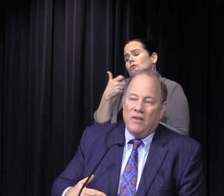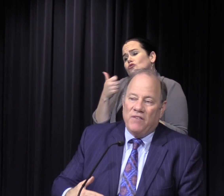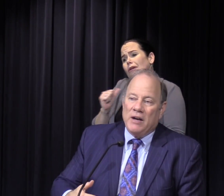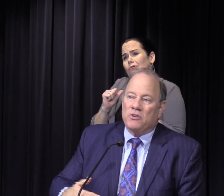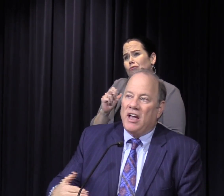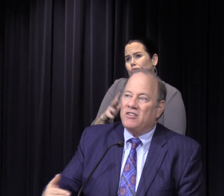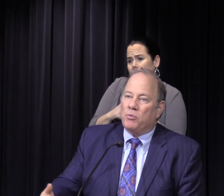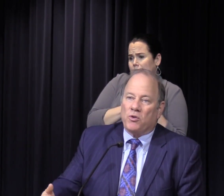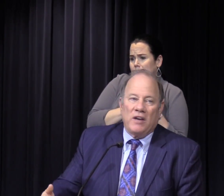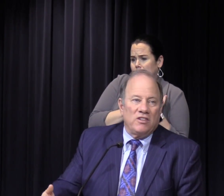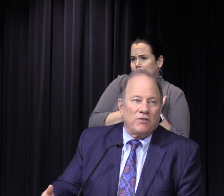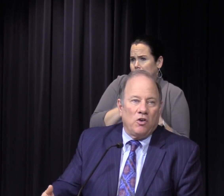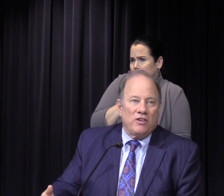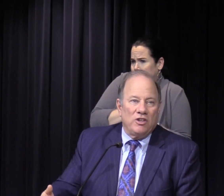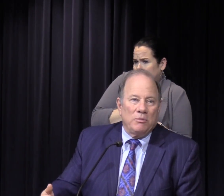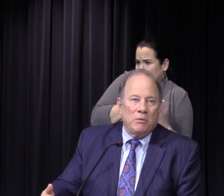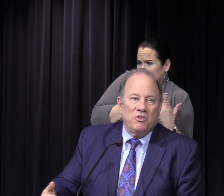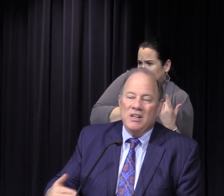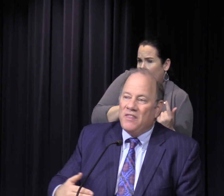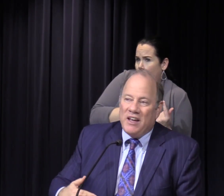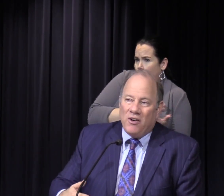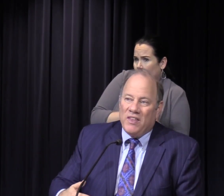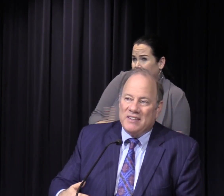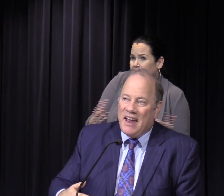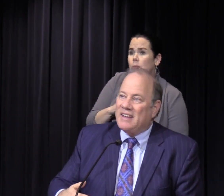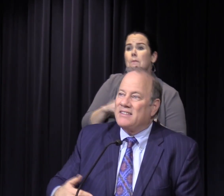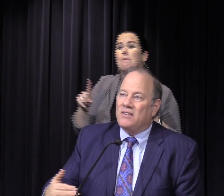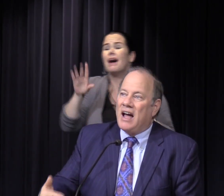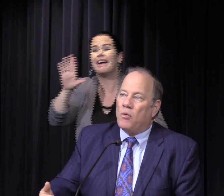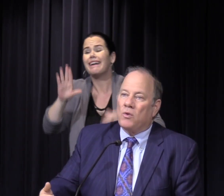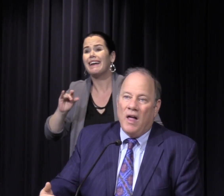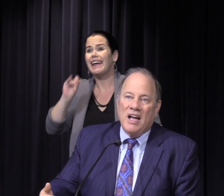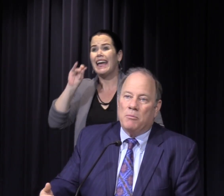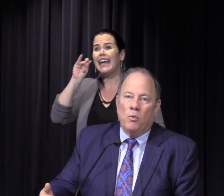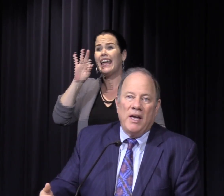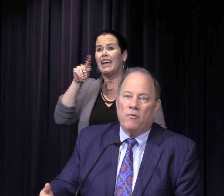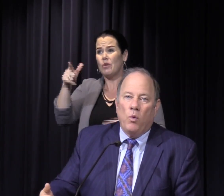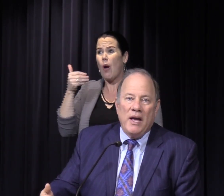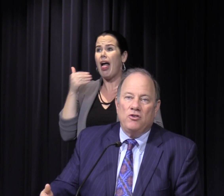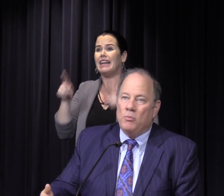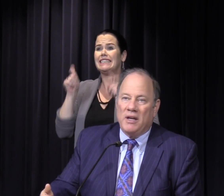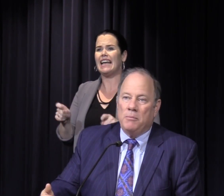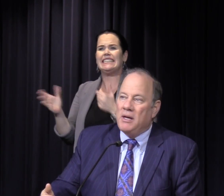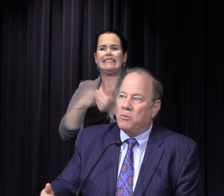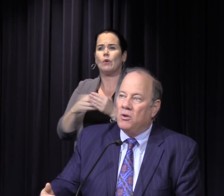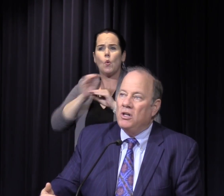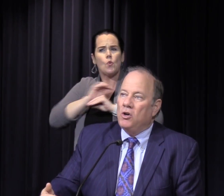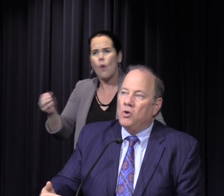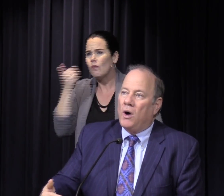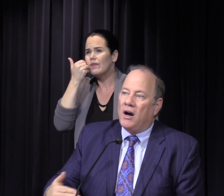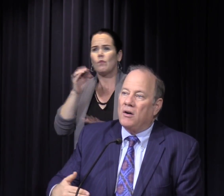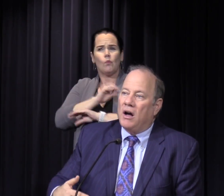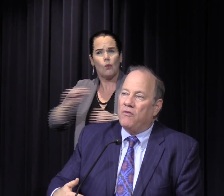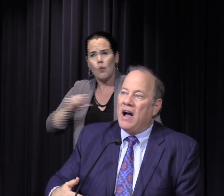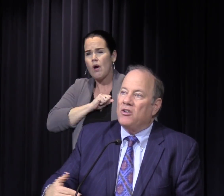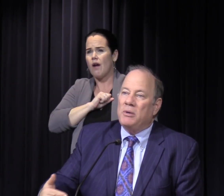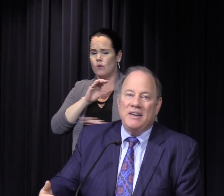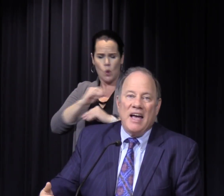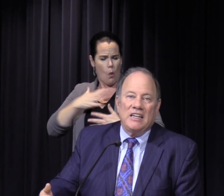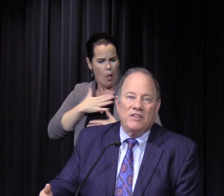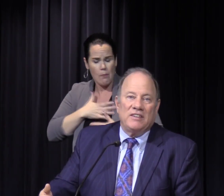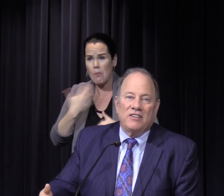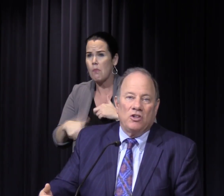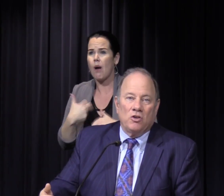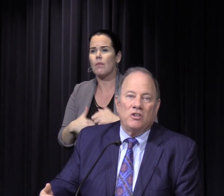if the virus hasn't progressed enough to cause symptoms, the tests are not reliable. We have way too many people who are found to